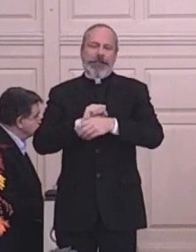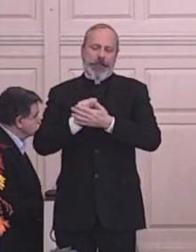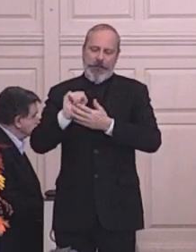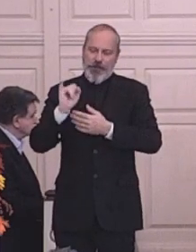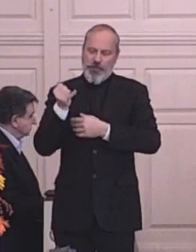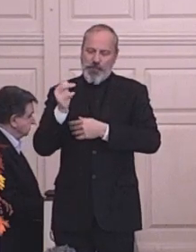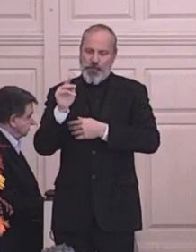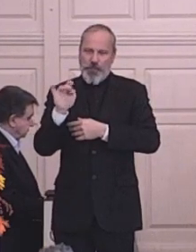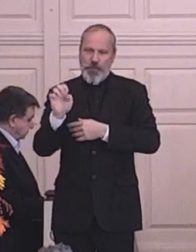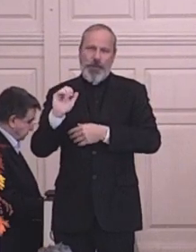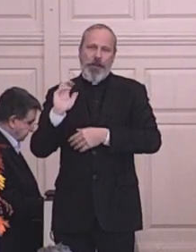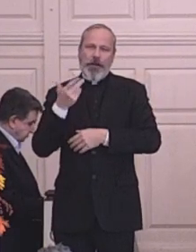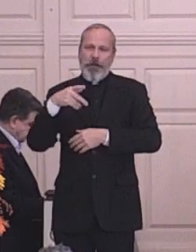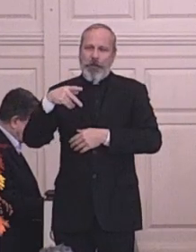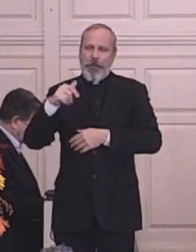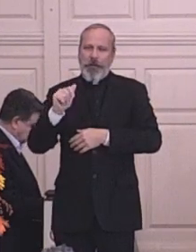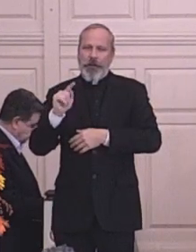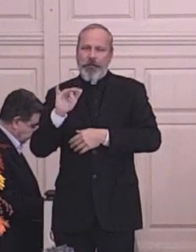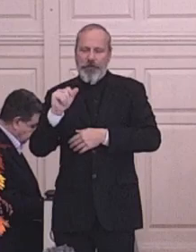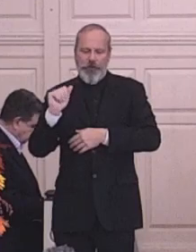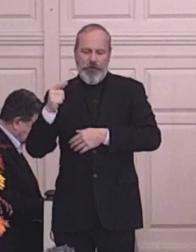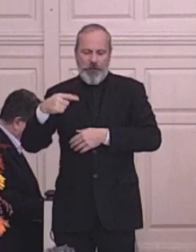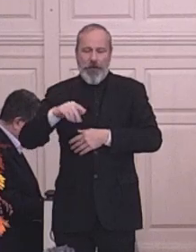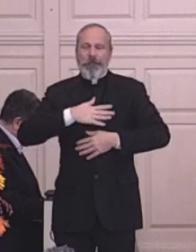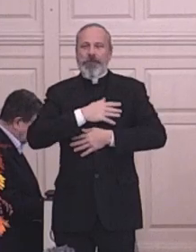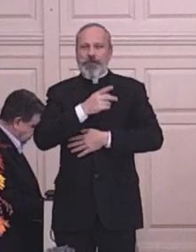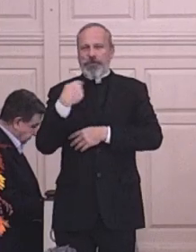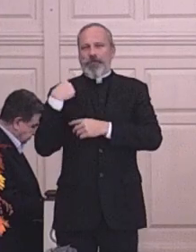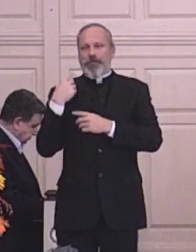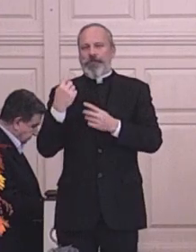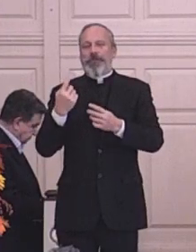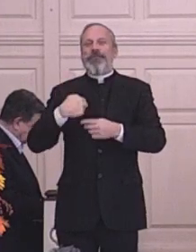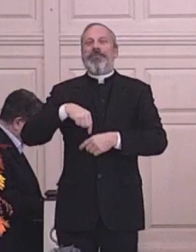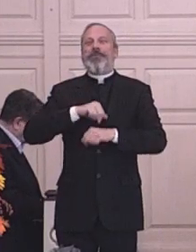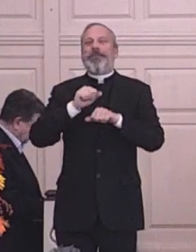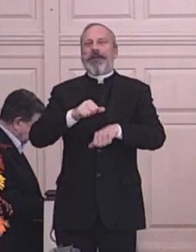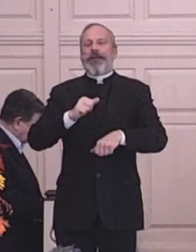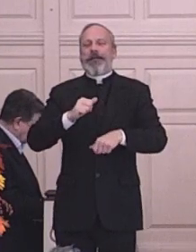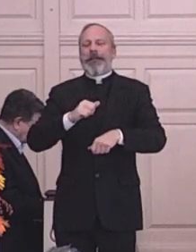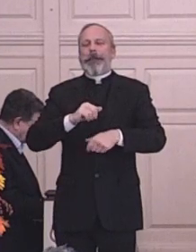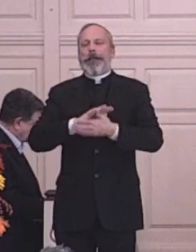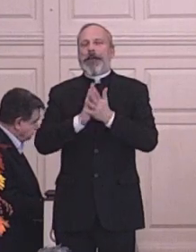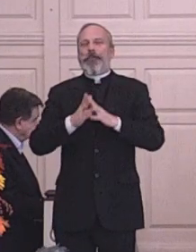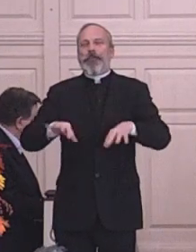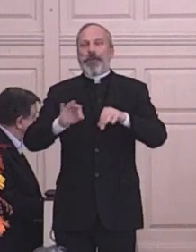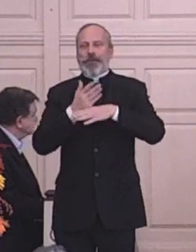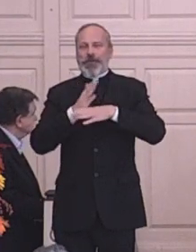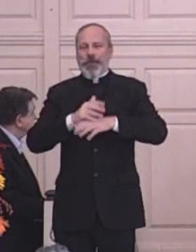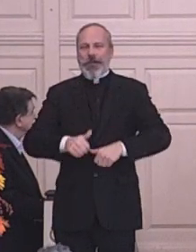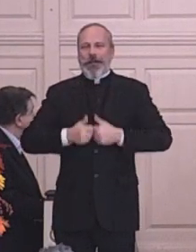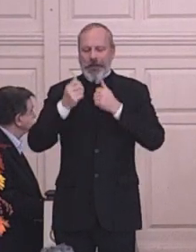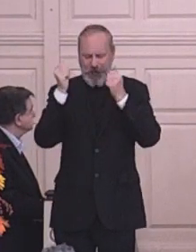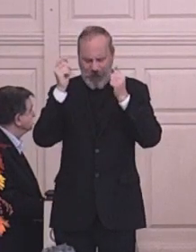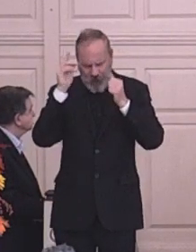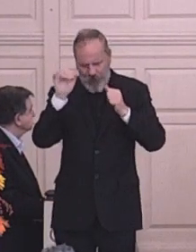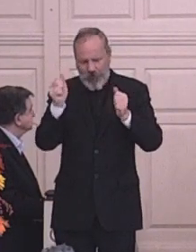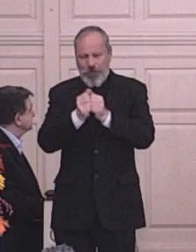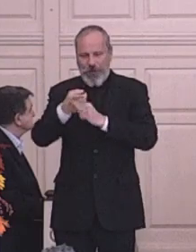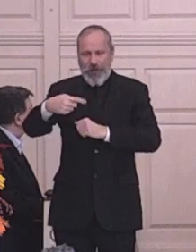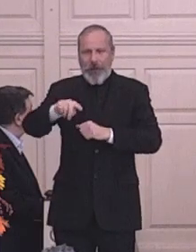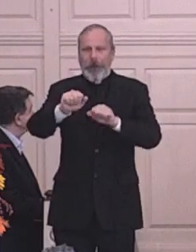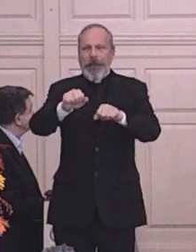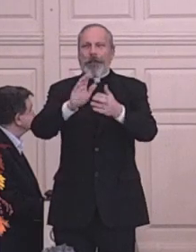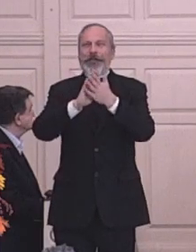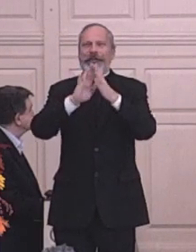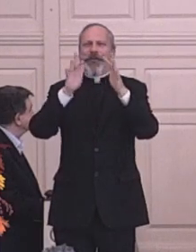patron, who have pleased you throughout the ages, we may merit to be coheirs to eternal life, and may praise